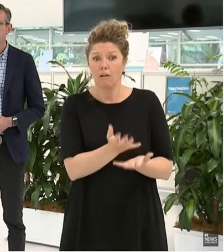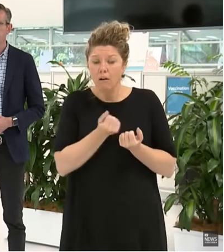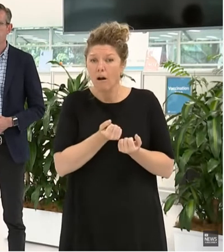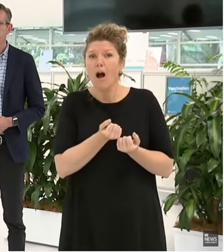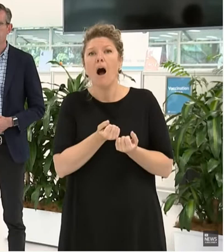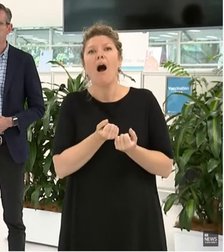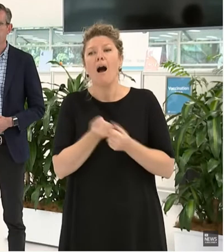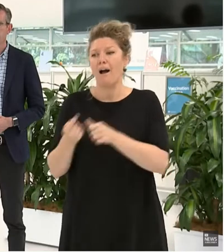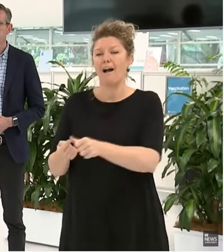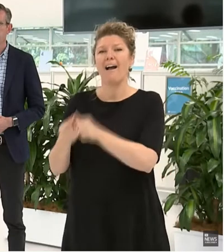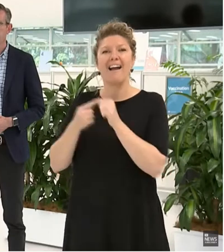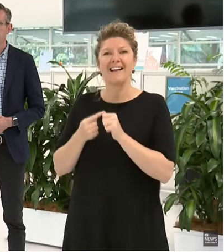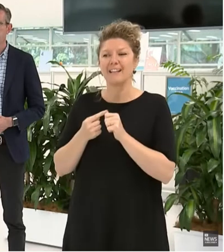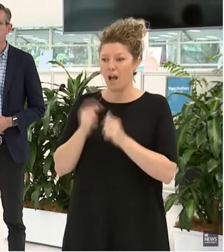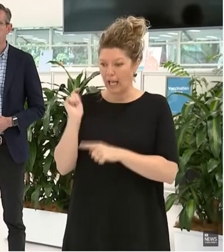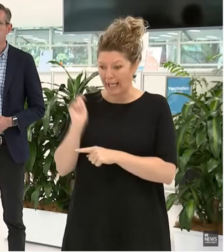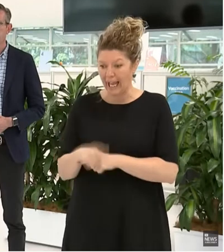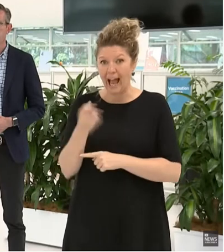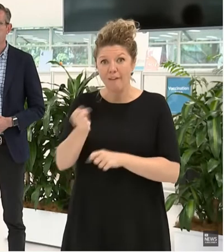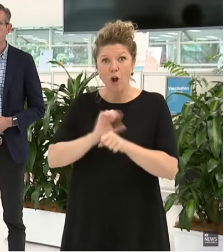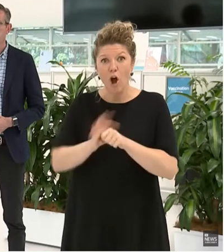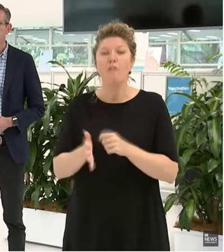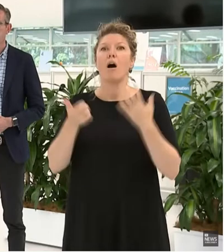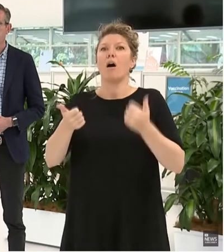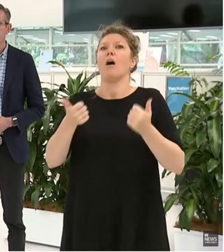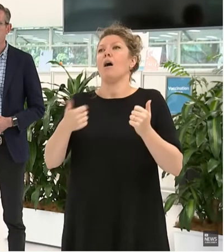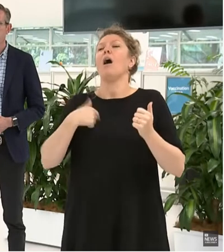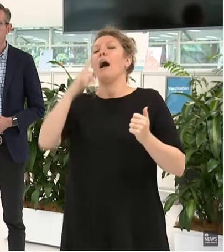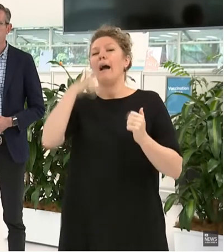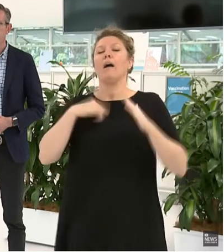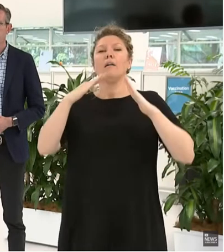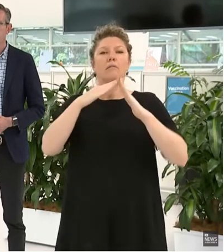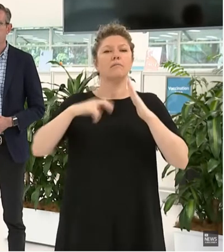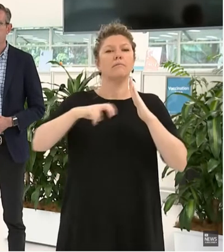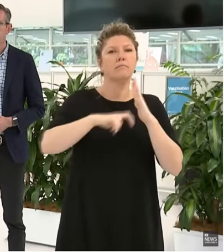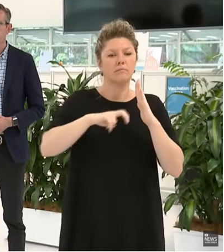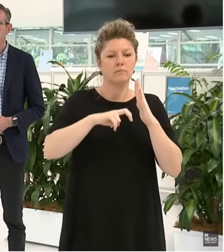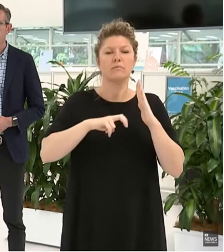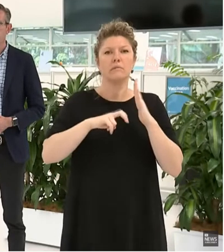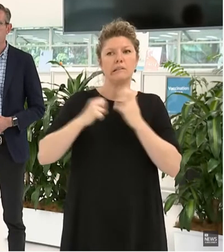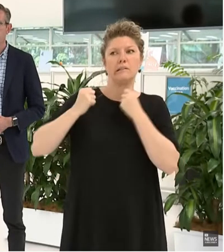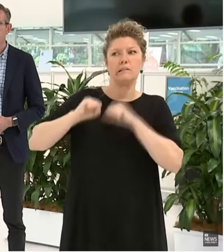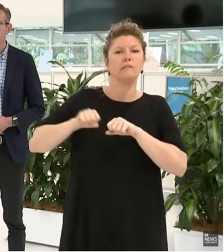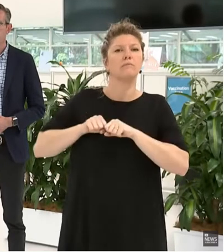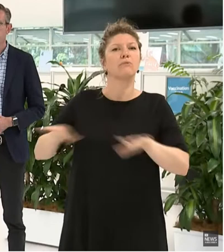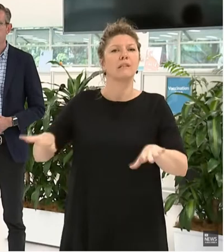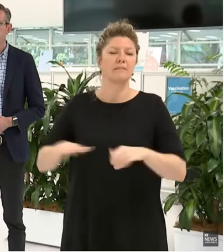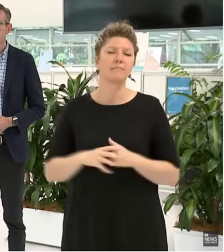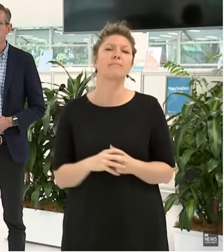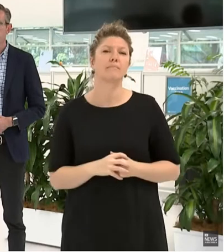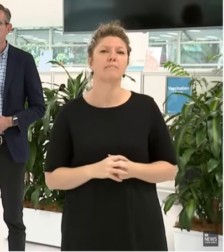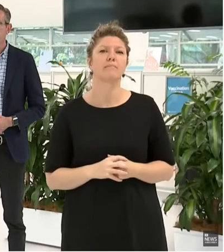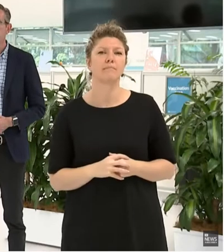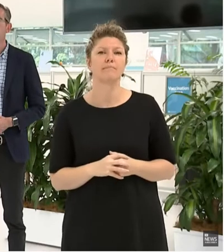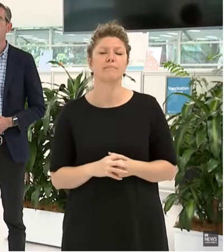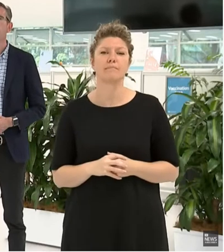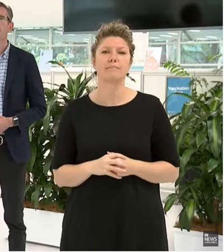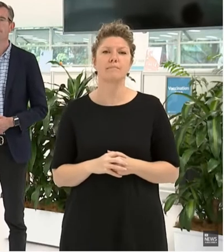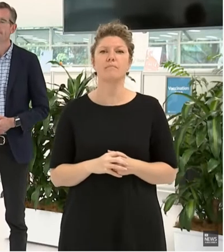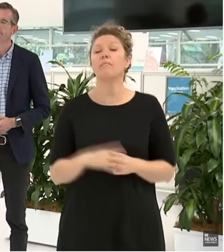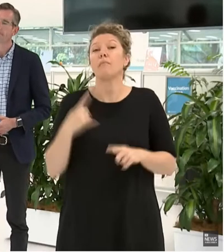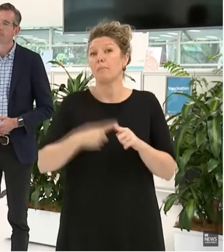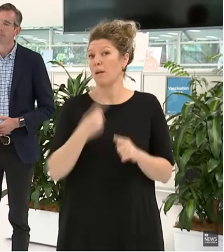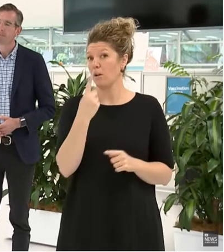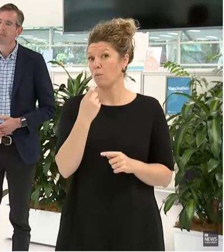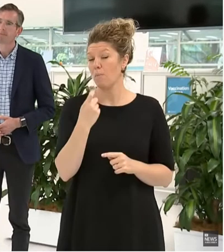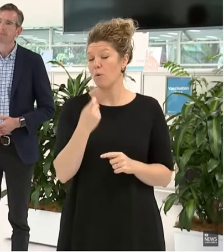matter, that you can take the necessary steps and put yourself into isolation and do what you need to do. Actually, there is a further thing